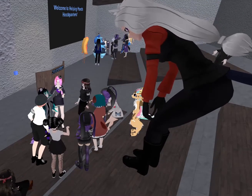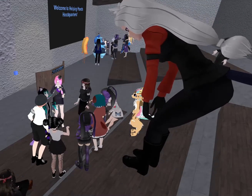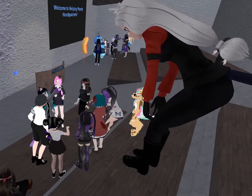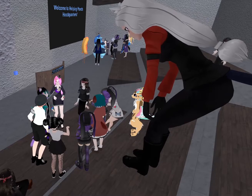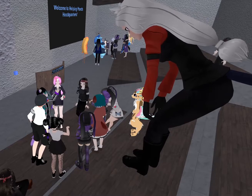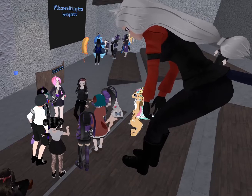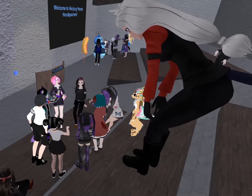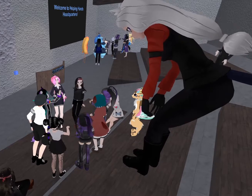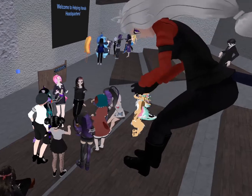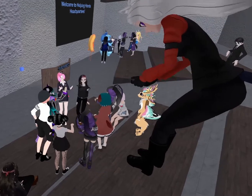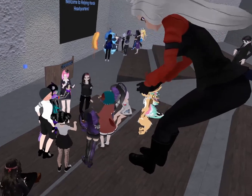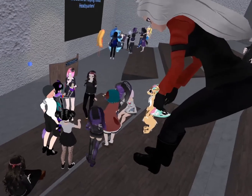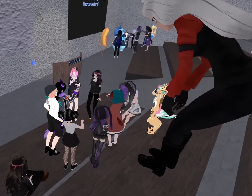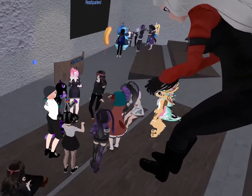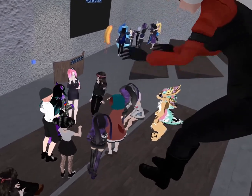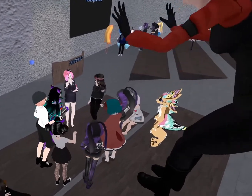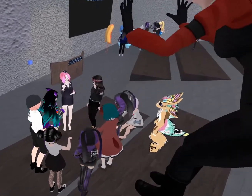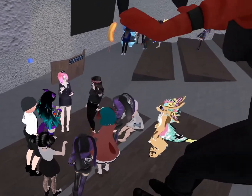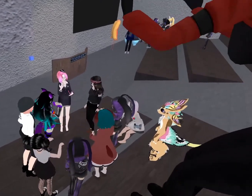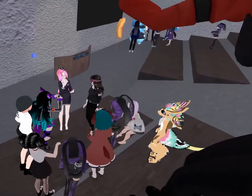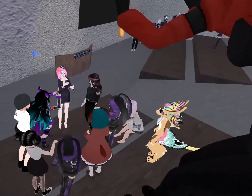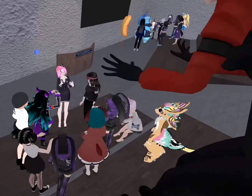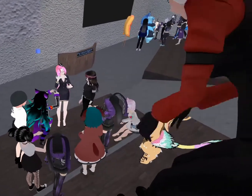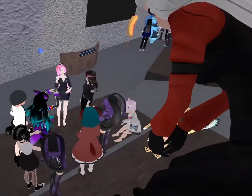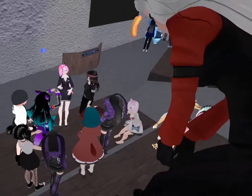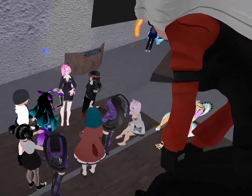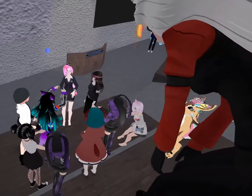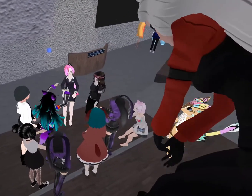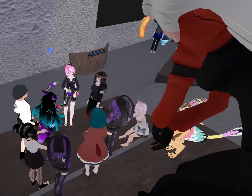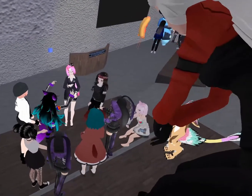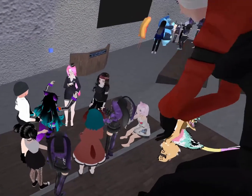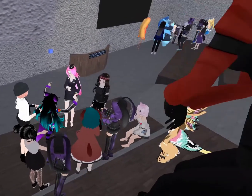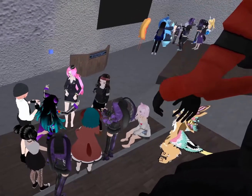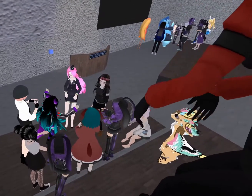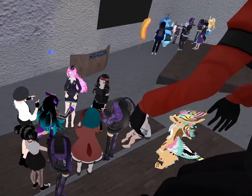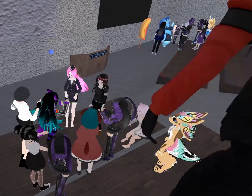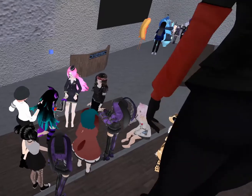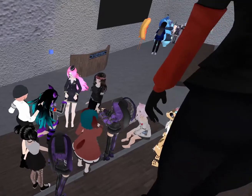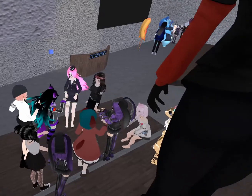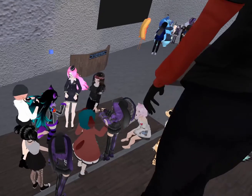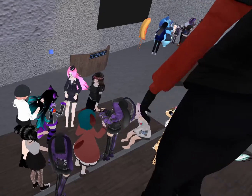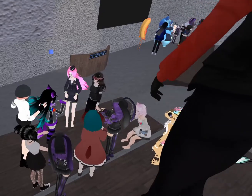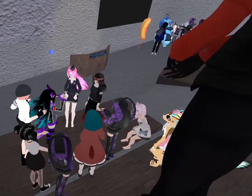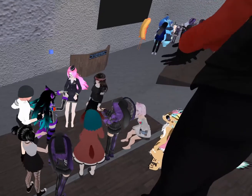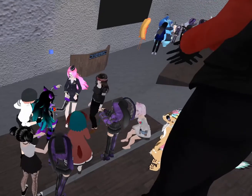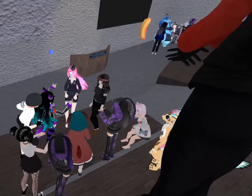Birthday party for them. Oh, that's a good idea. Land? That's a good idea. Land? L?